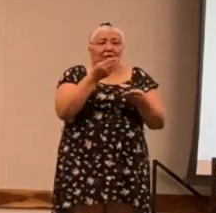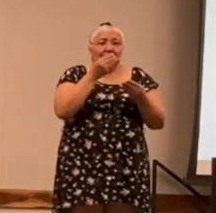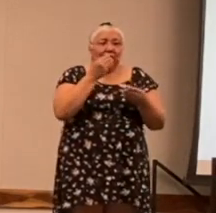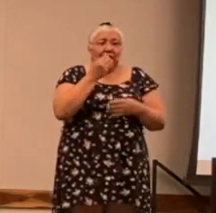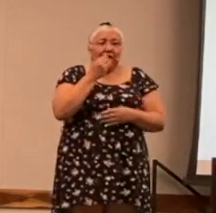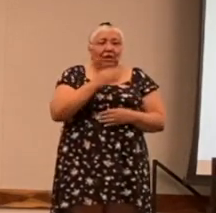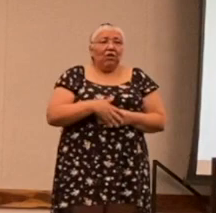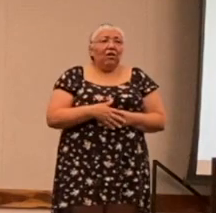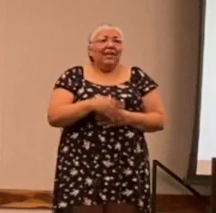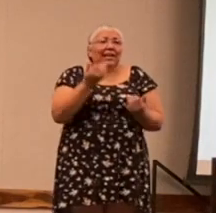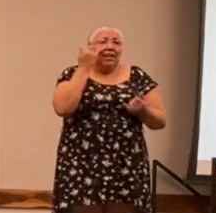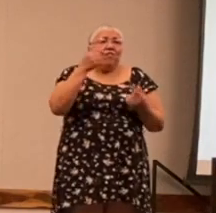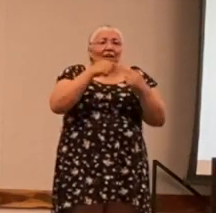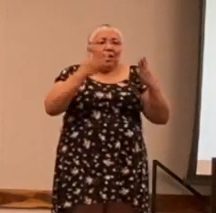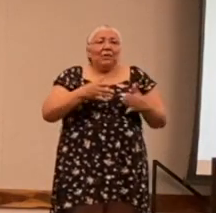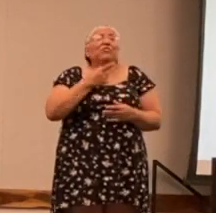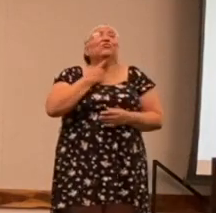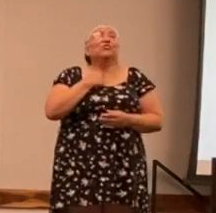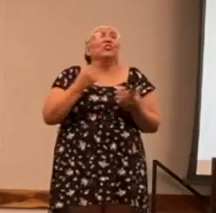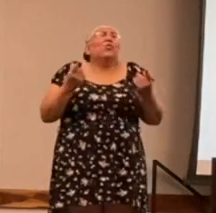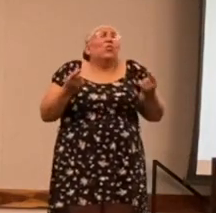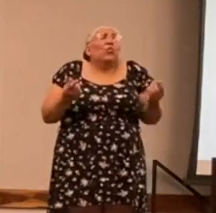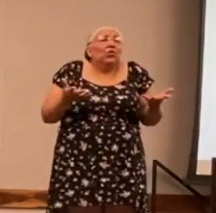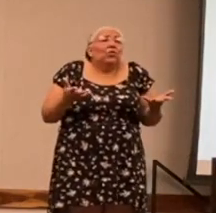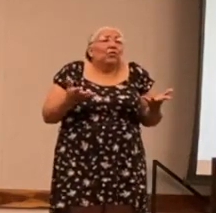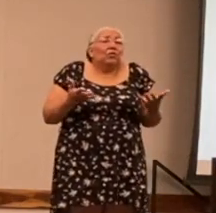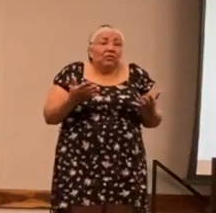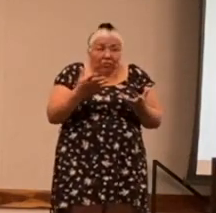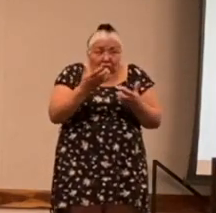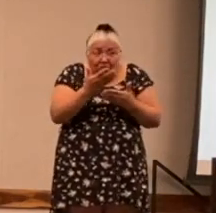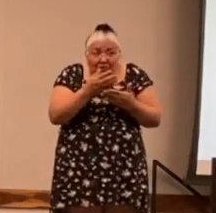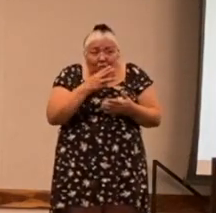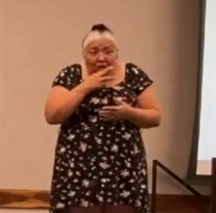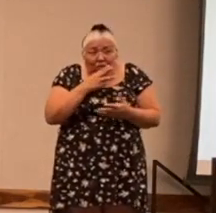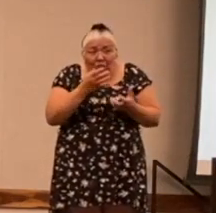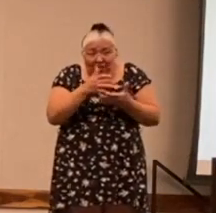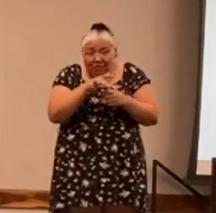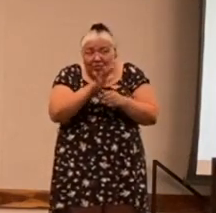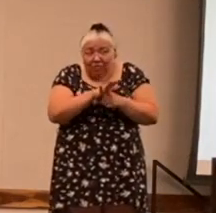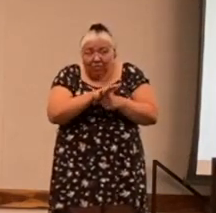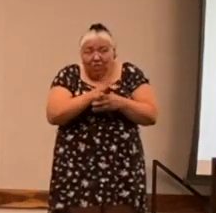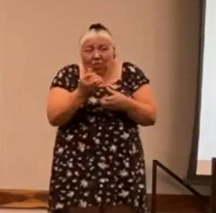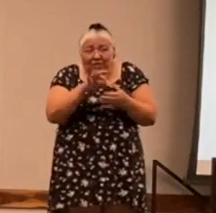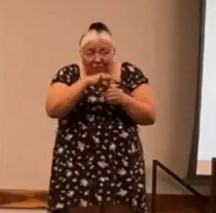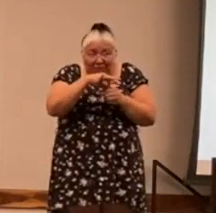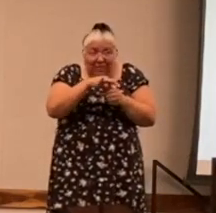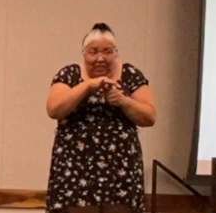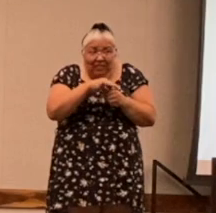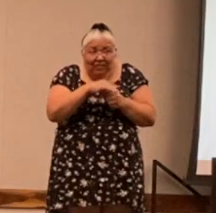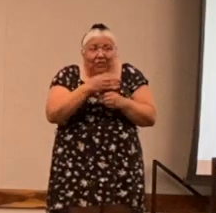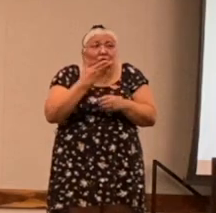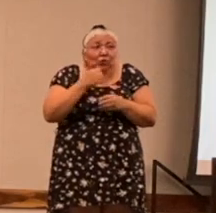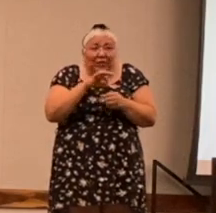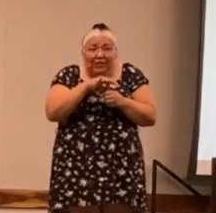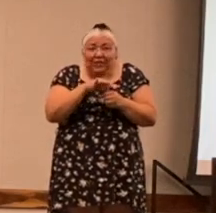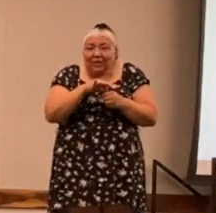is thirsty, what should we do? Give him water. Want some water? Want some soda? Want some tea? Sweet